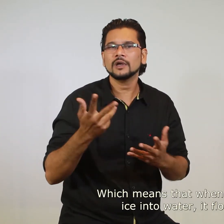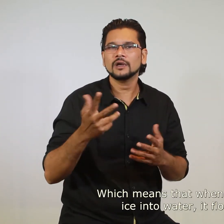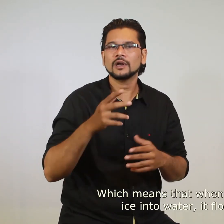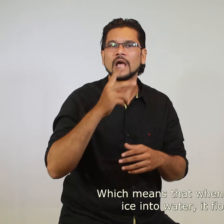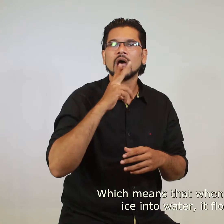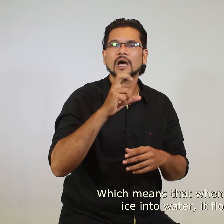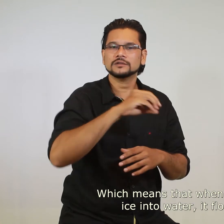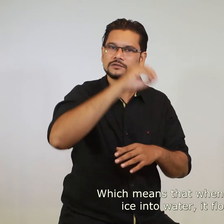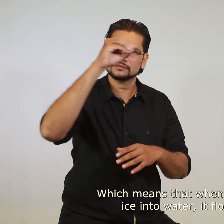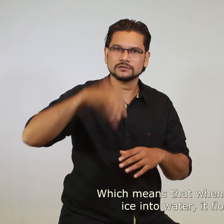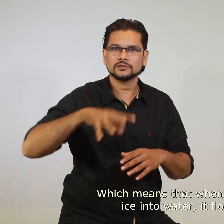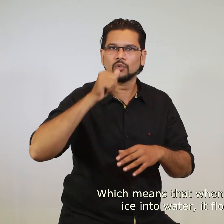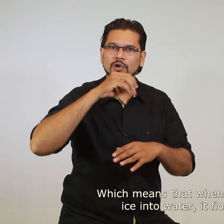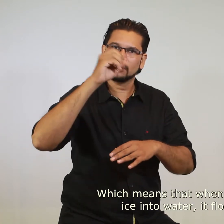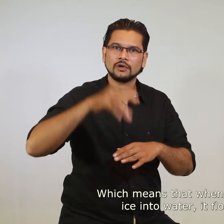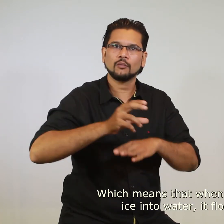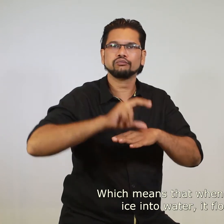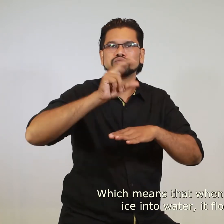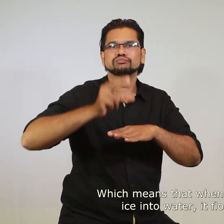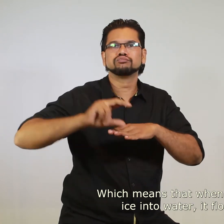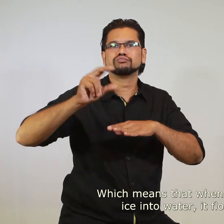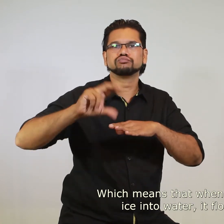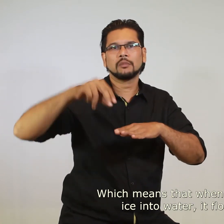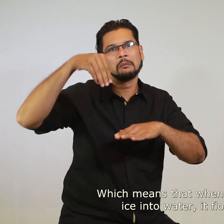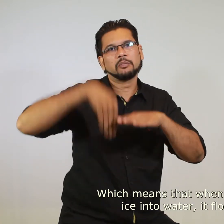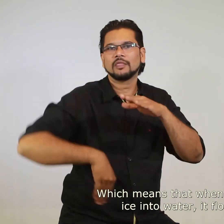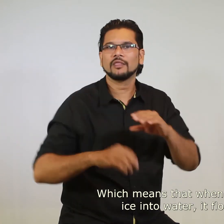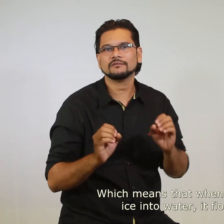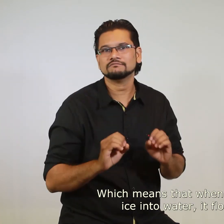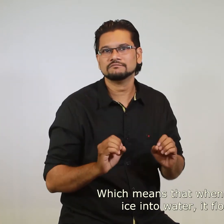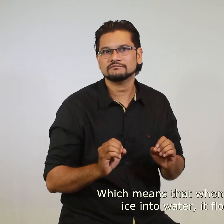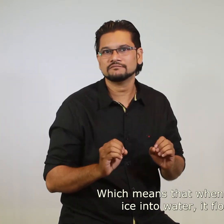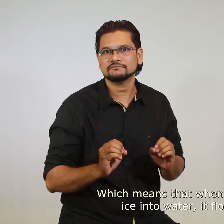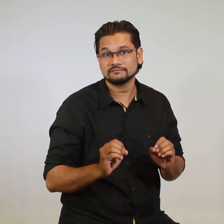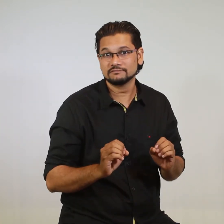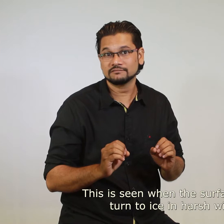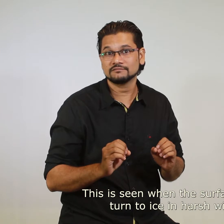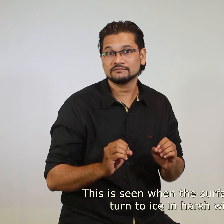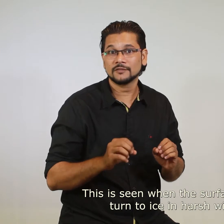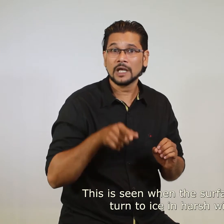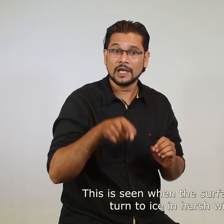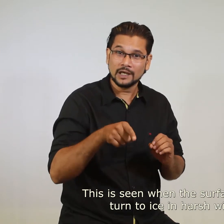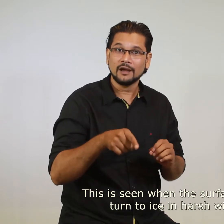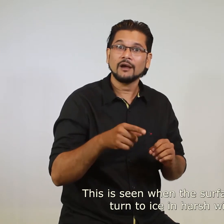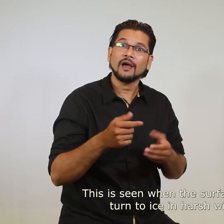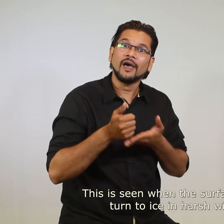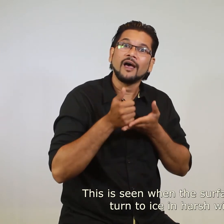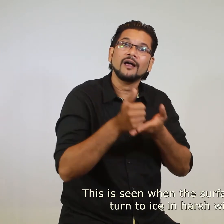This means that when you put ice into water, it floats. This is